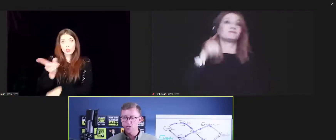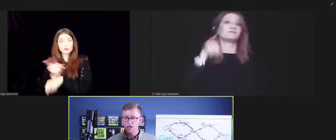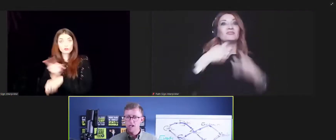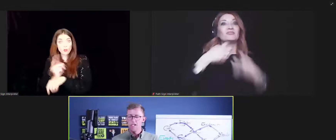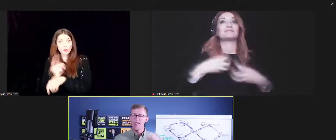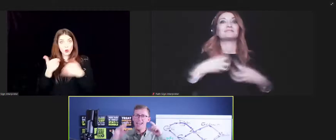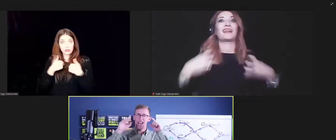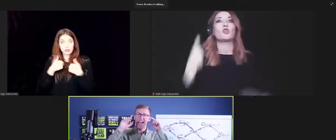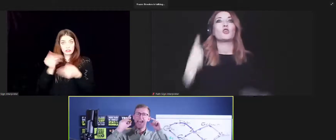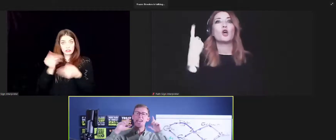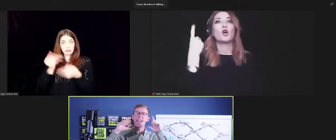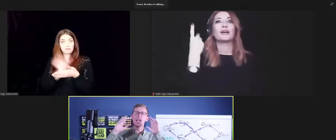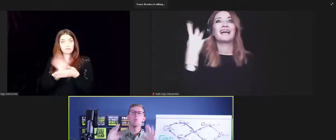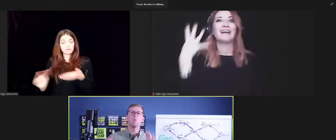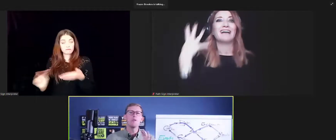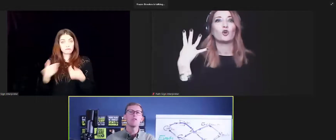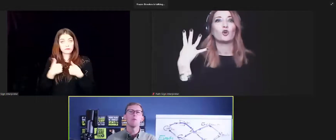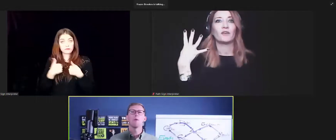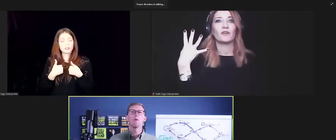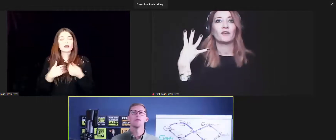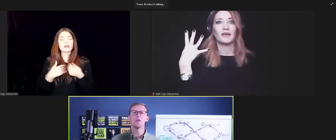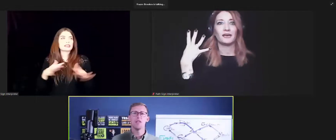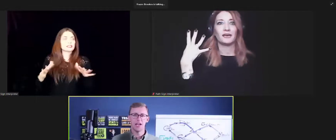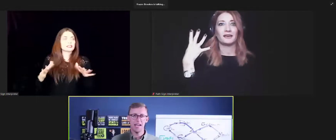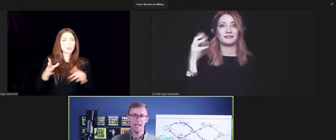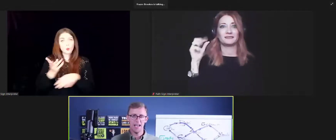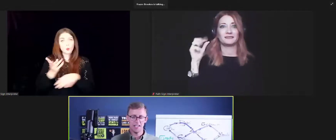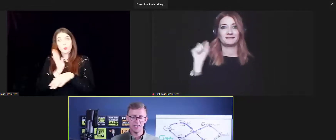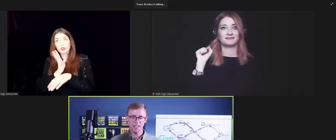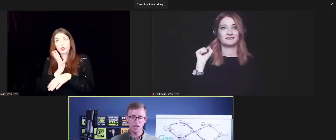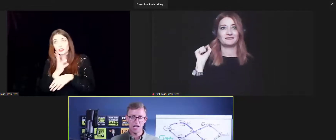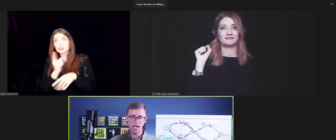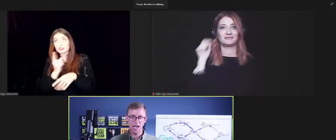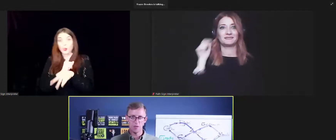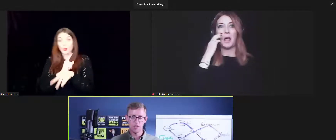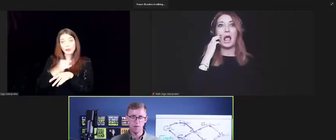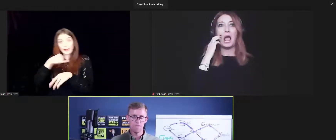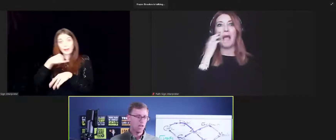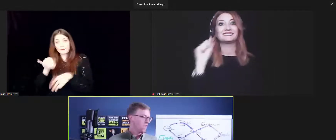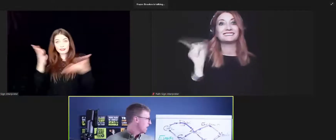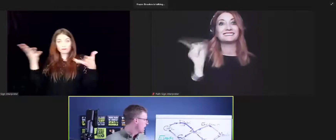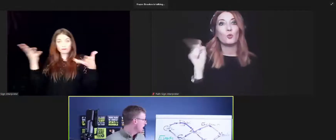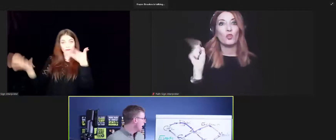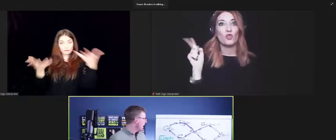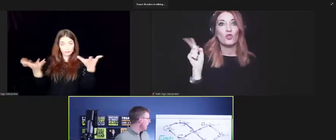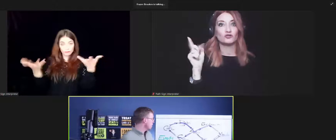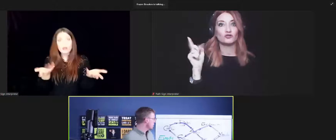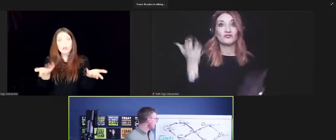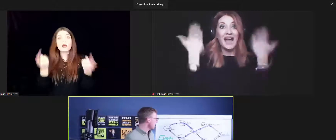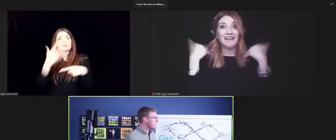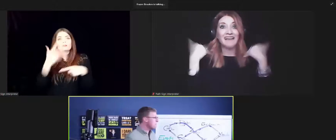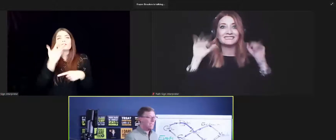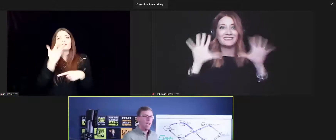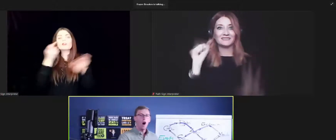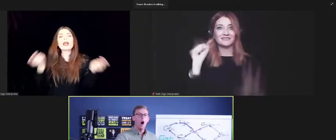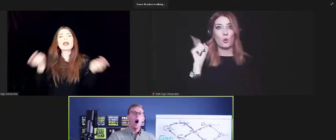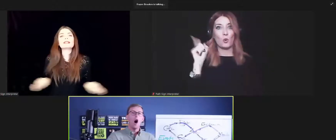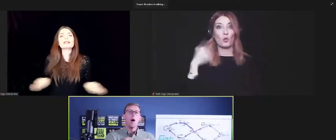seconds. Here's the reason why I want to do this exercise with you. It's taken me